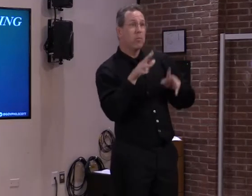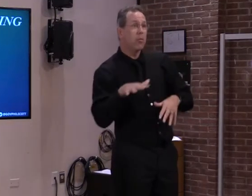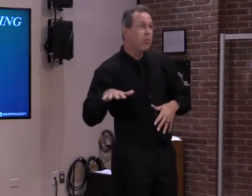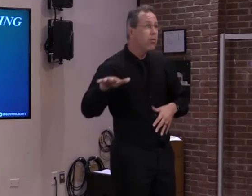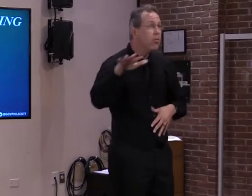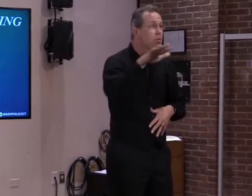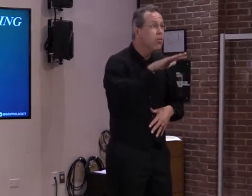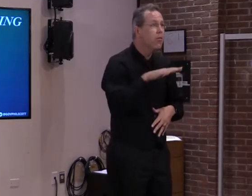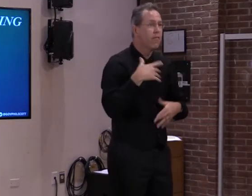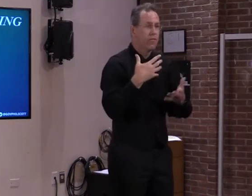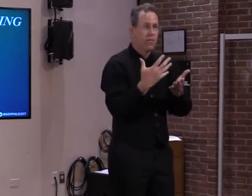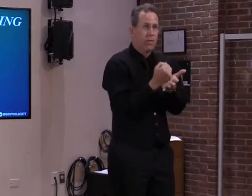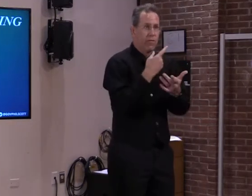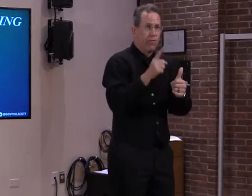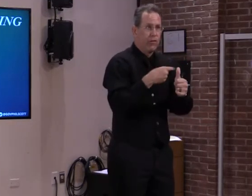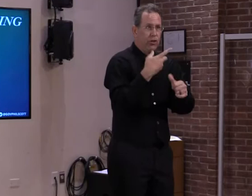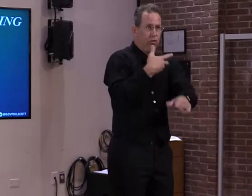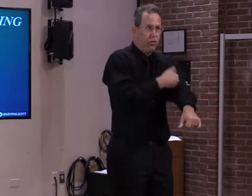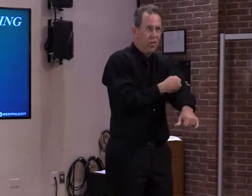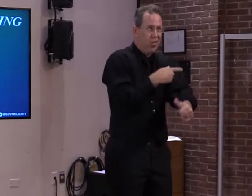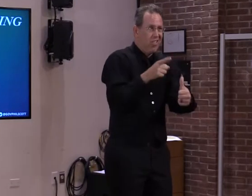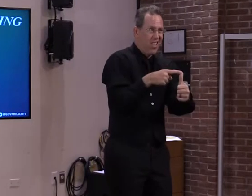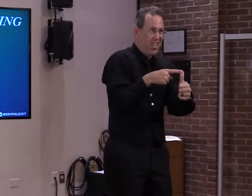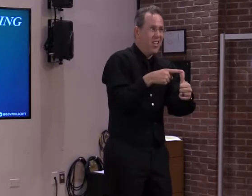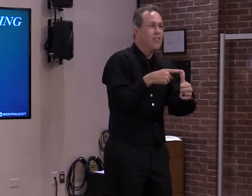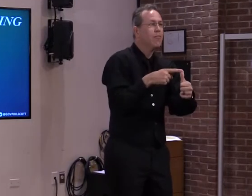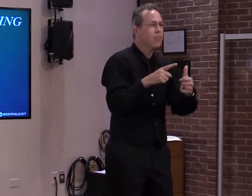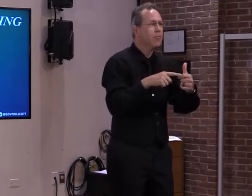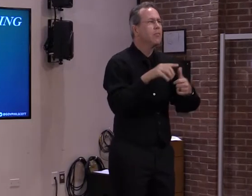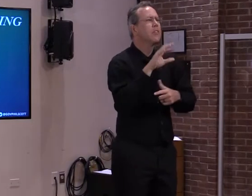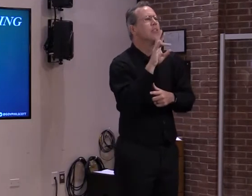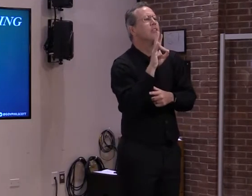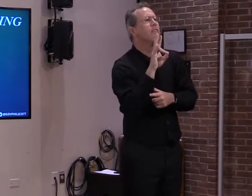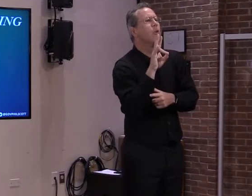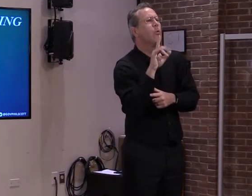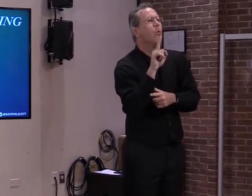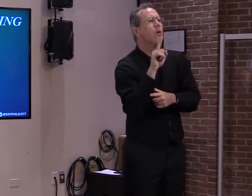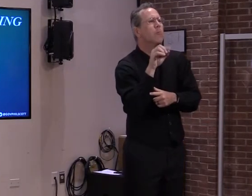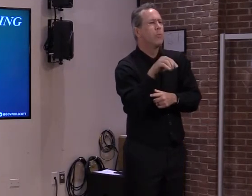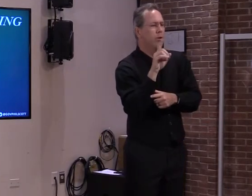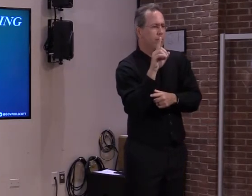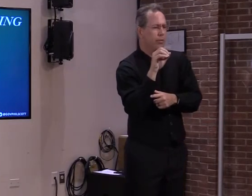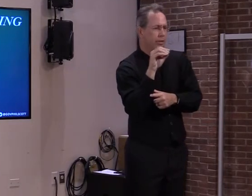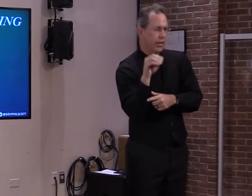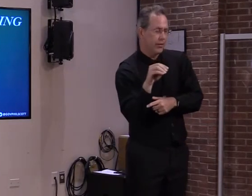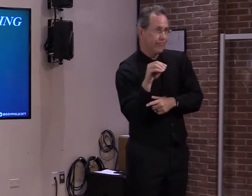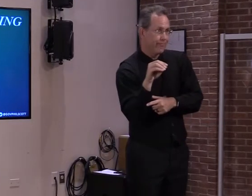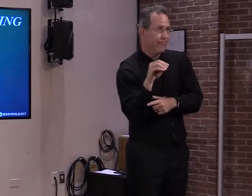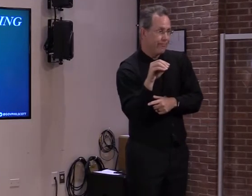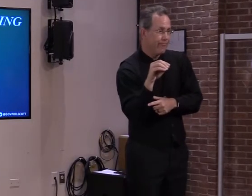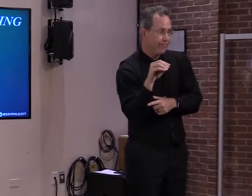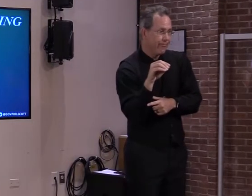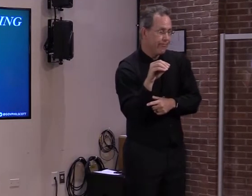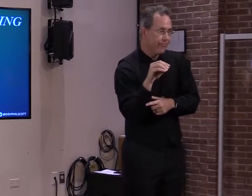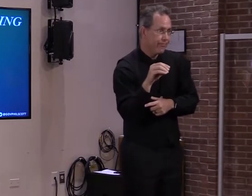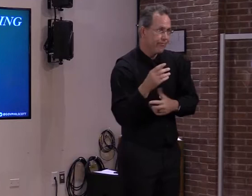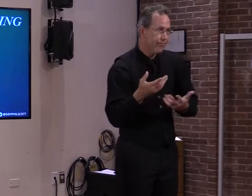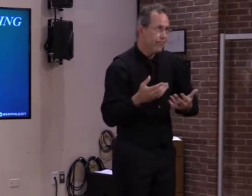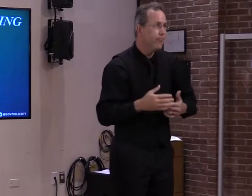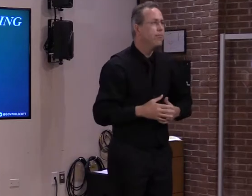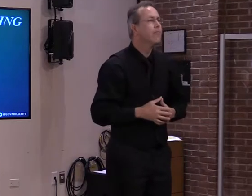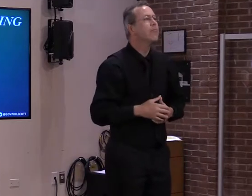71.8%. That is a reconciled number. And the number that the White House uses, the CDC number that the White House